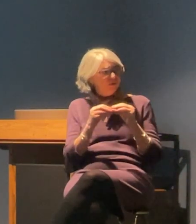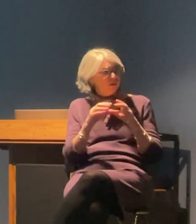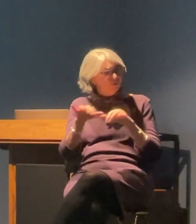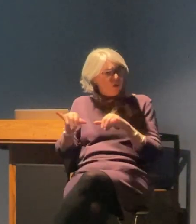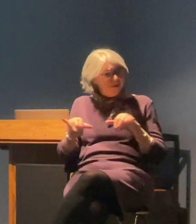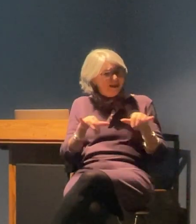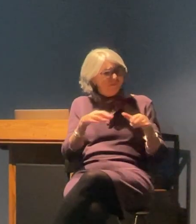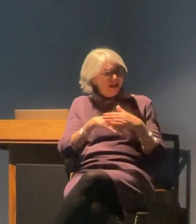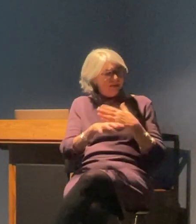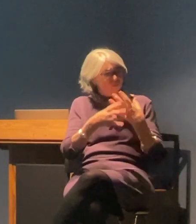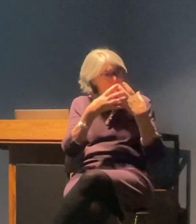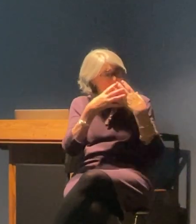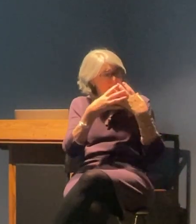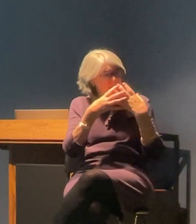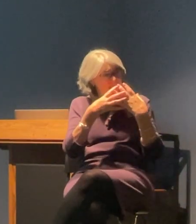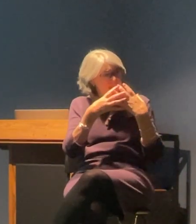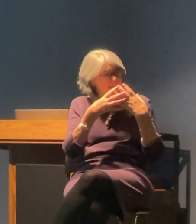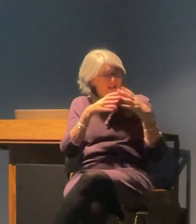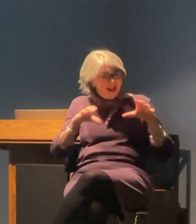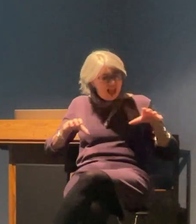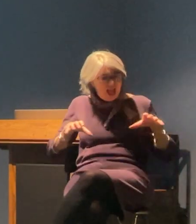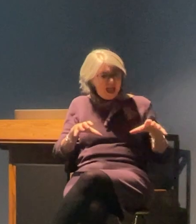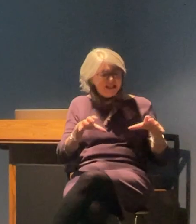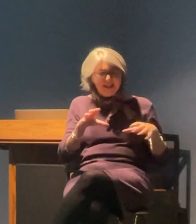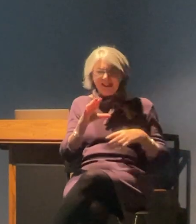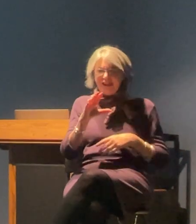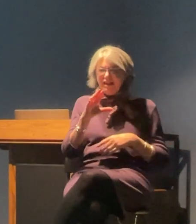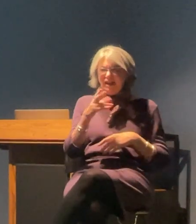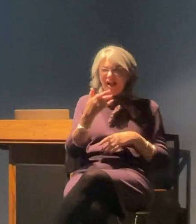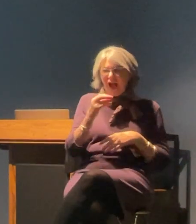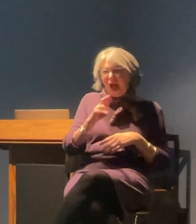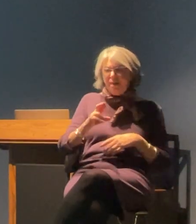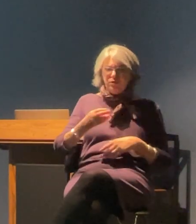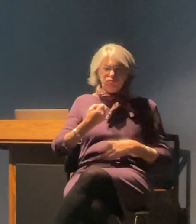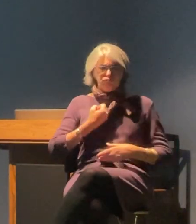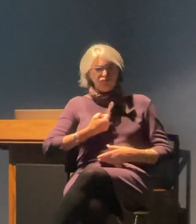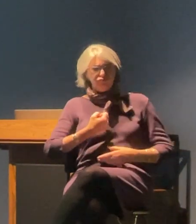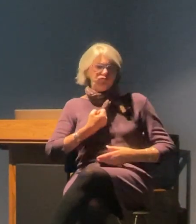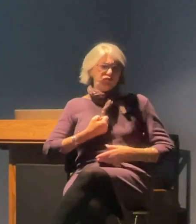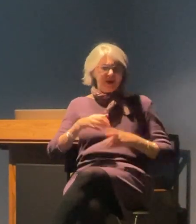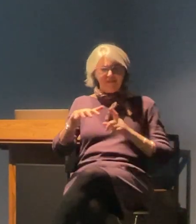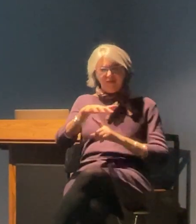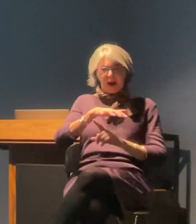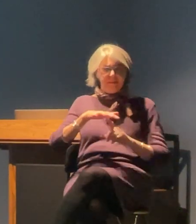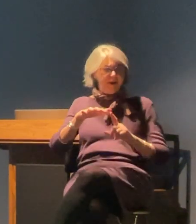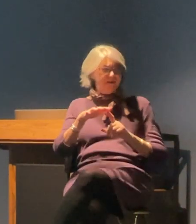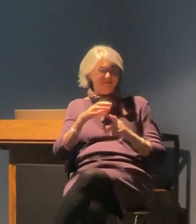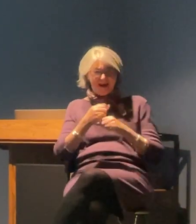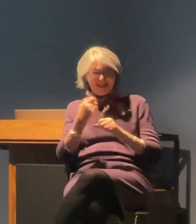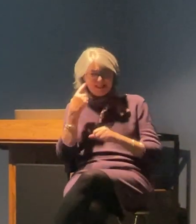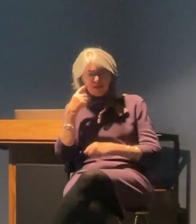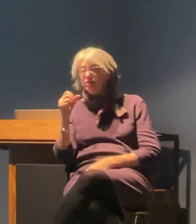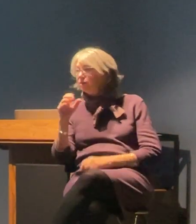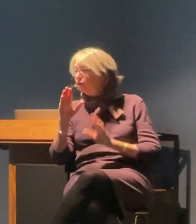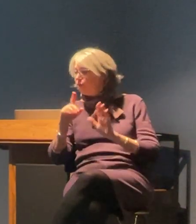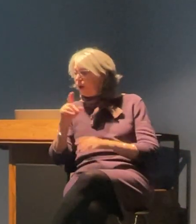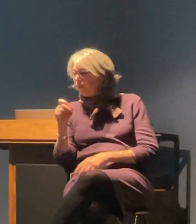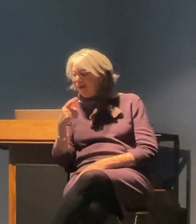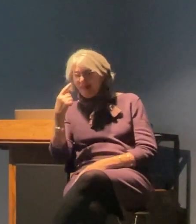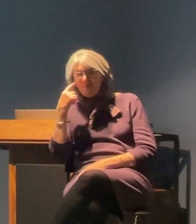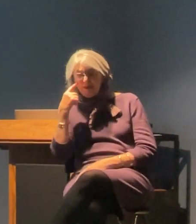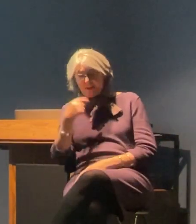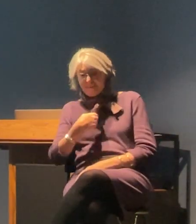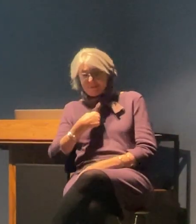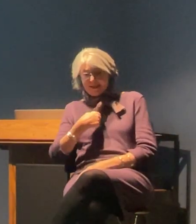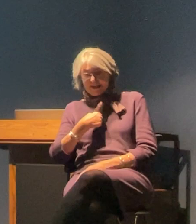in prison and acting in that hyper-violent, hyper-masculine environment? Does that make sense? No, it's a great question because I think